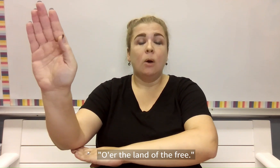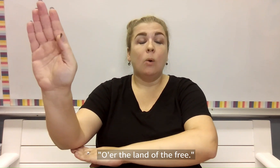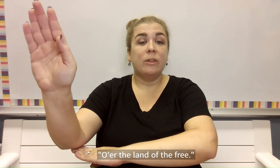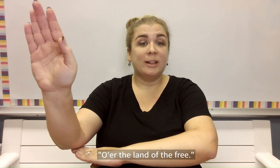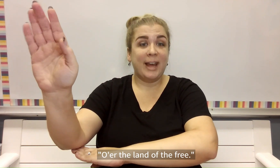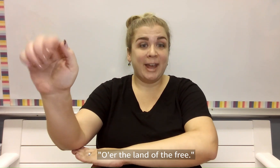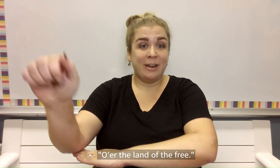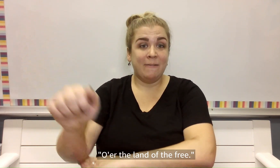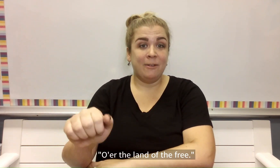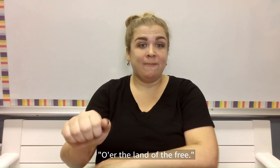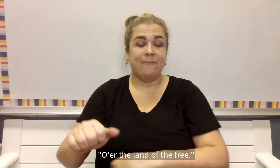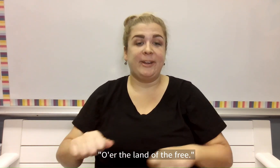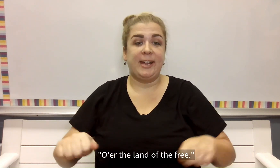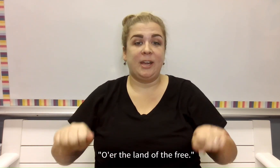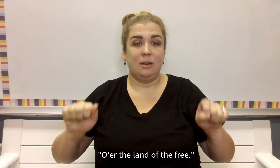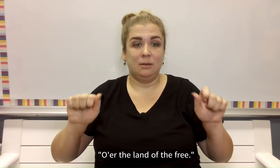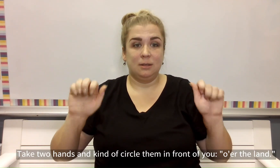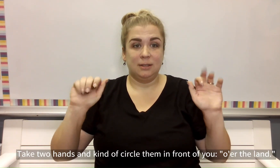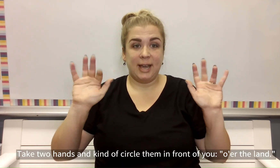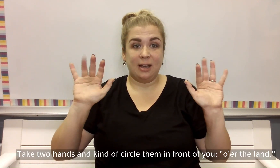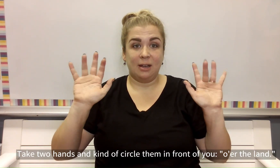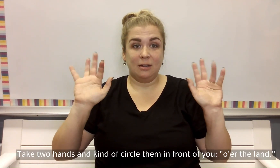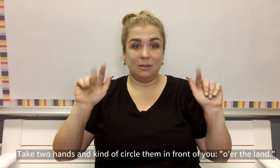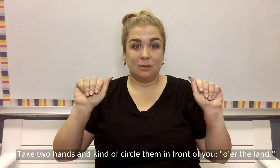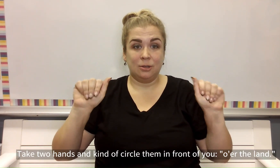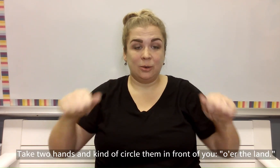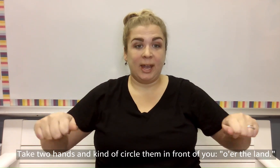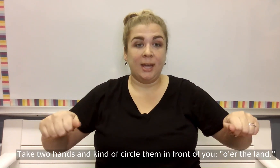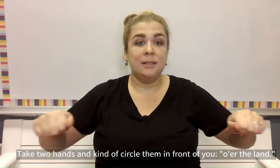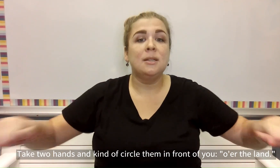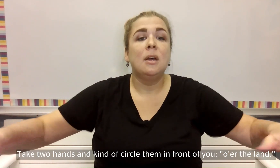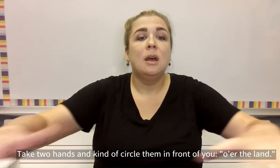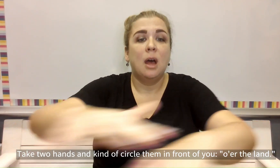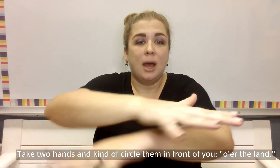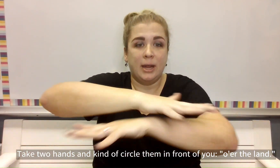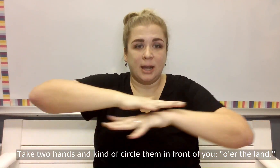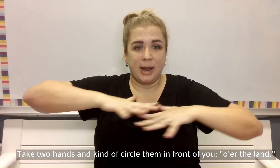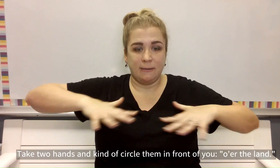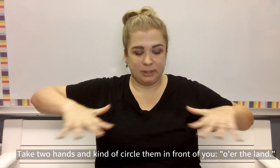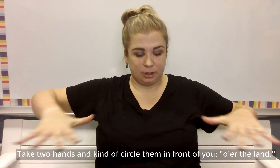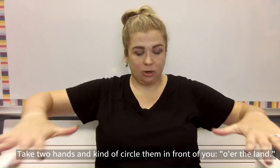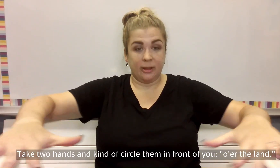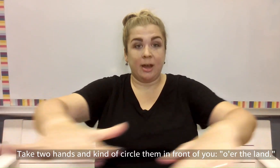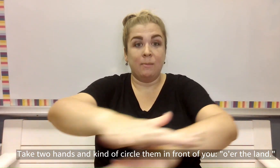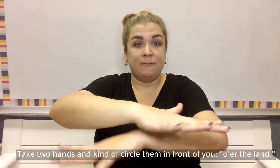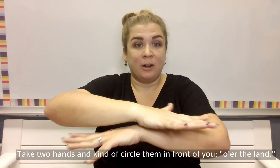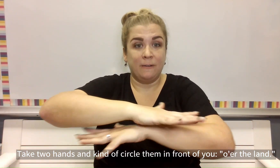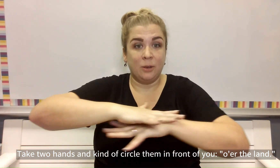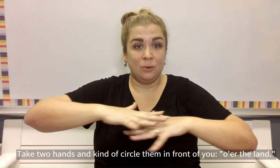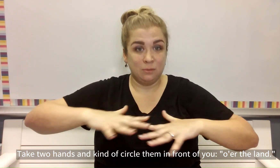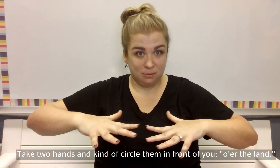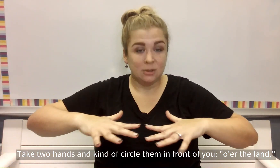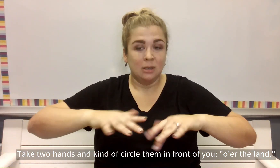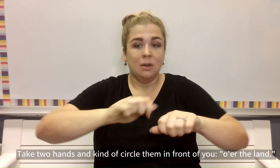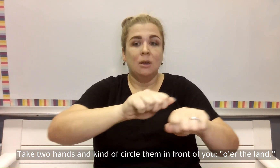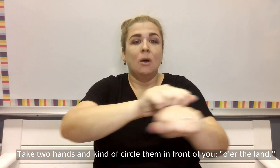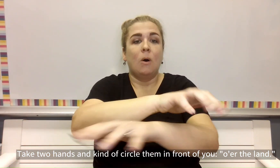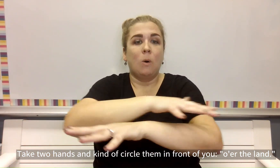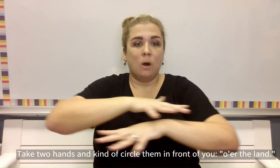Or the land of the free. Take 2 hands and kind of circle them in front of you. Or